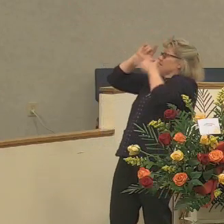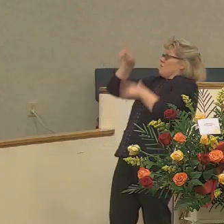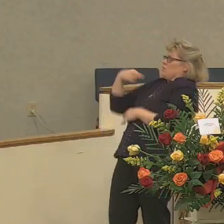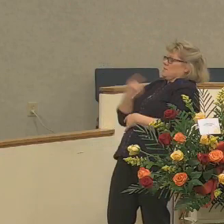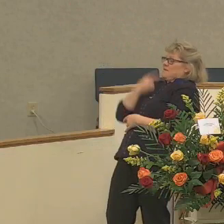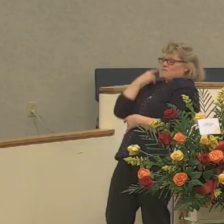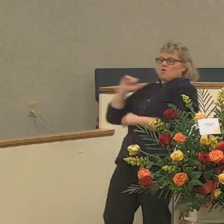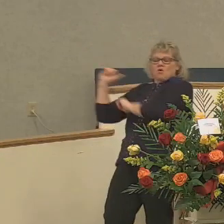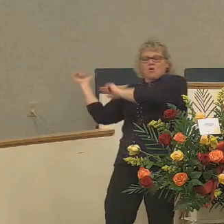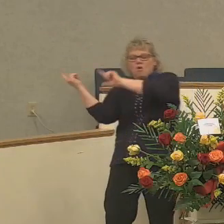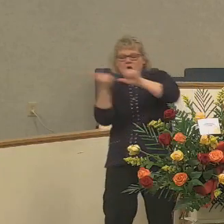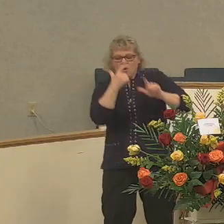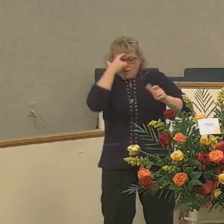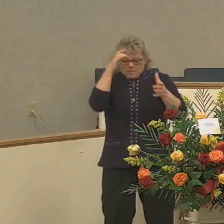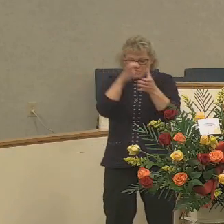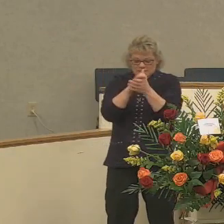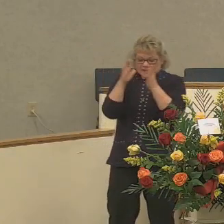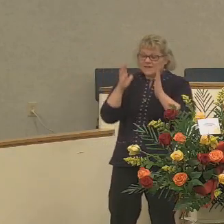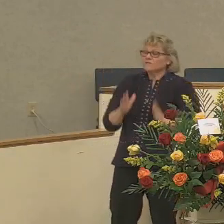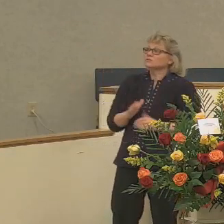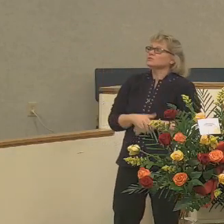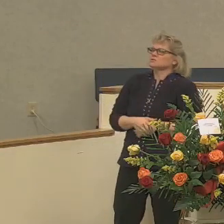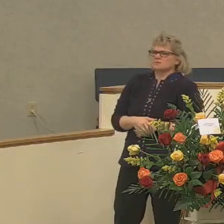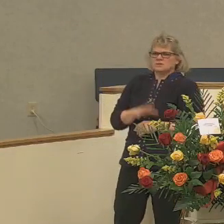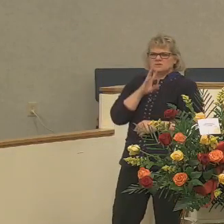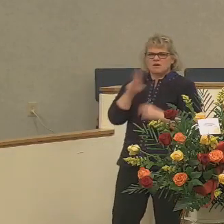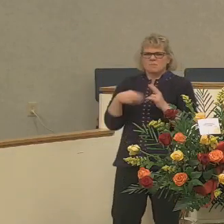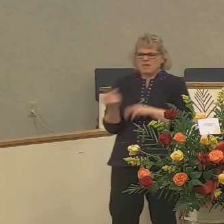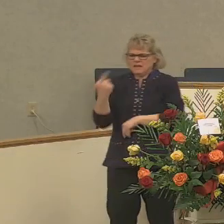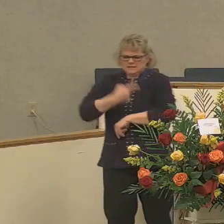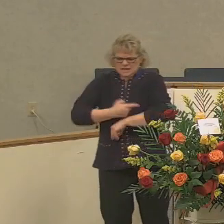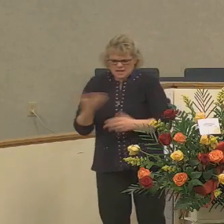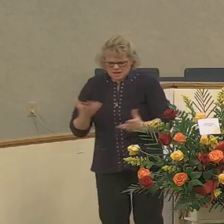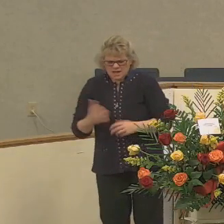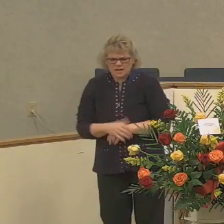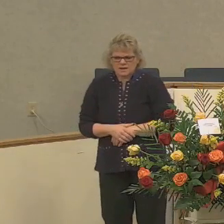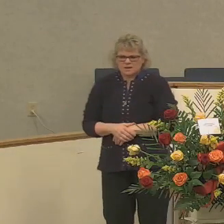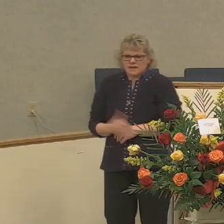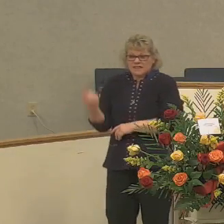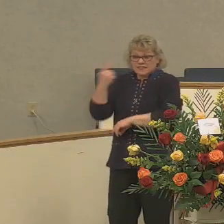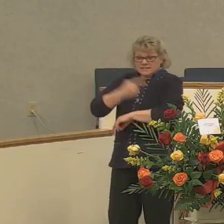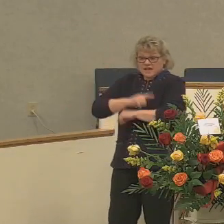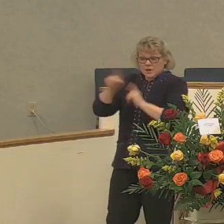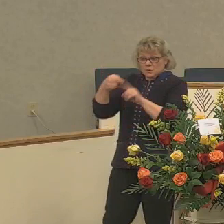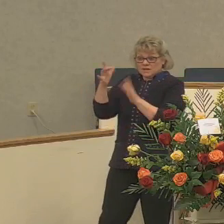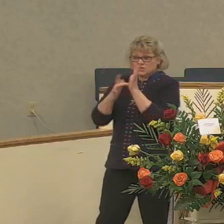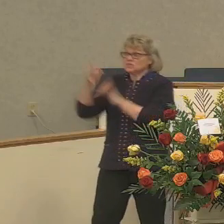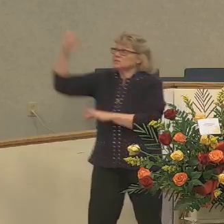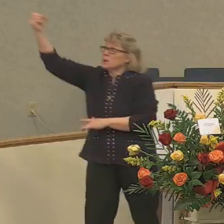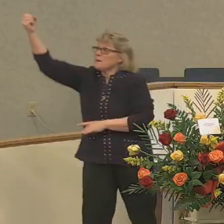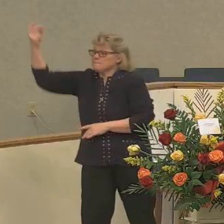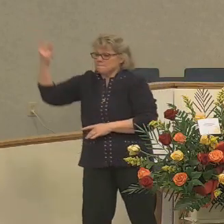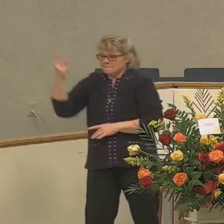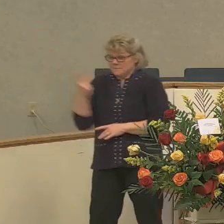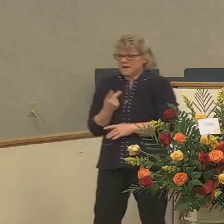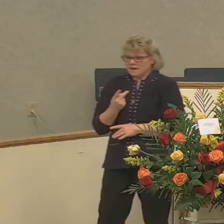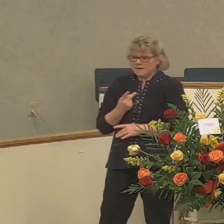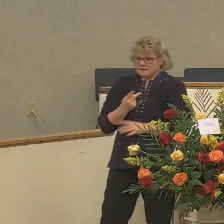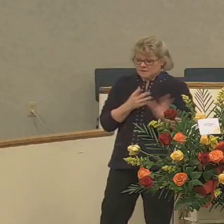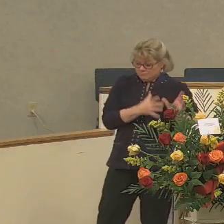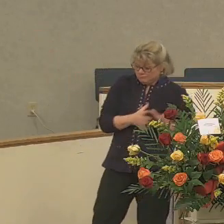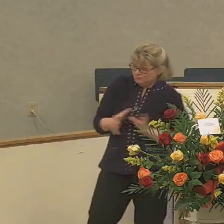but unto all them also that love his appearing." What day is he talking about? He's talking about the return of the Lord Jesus